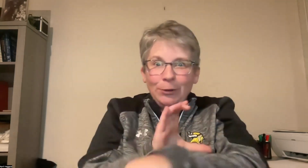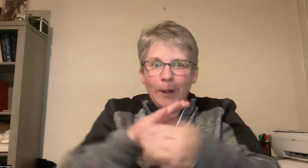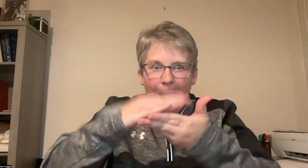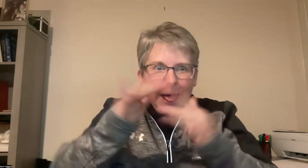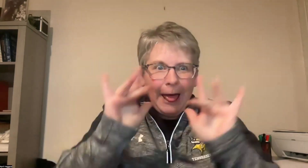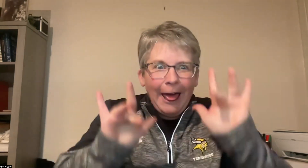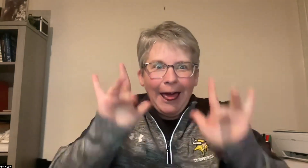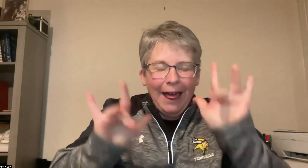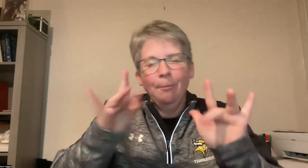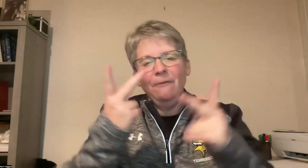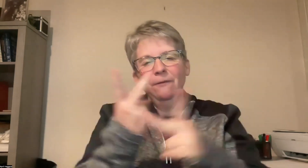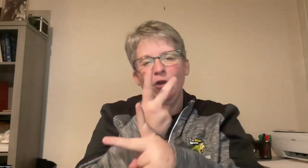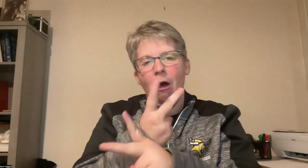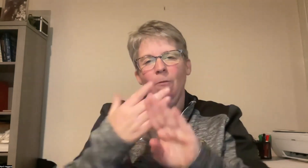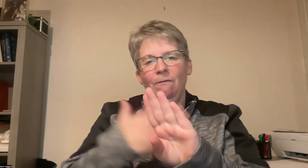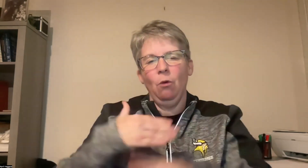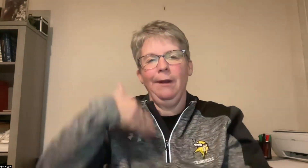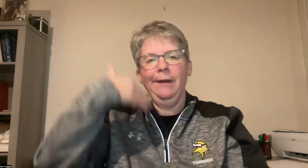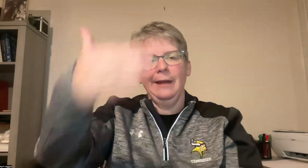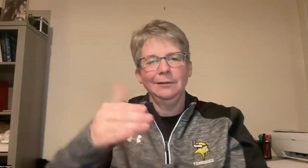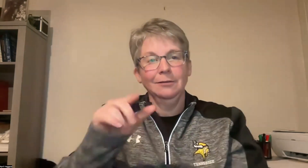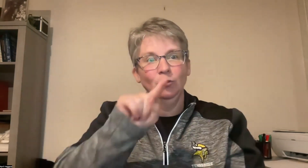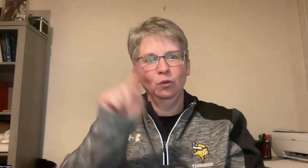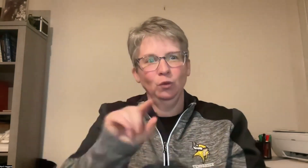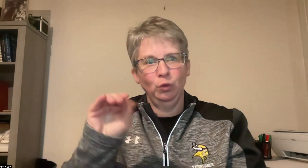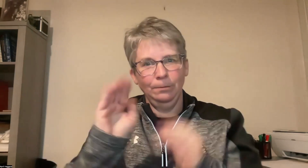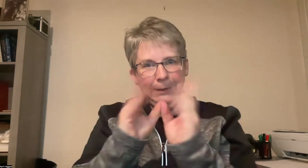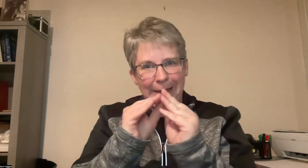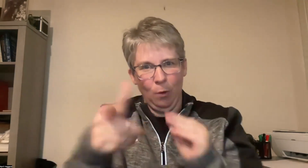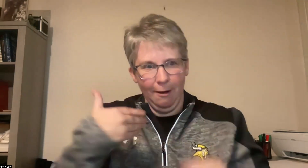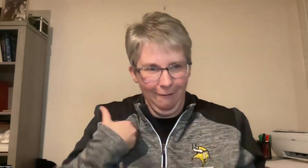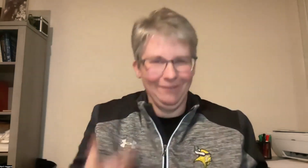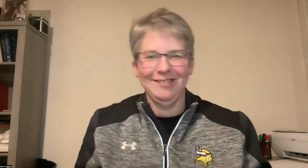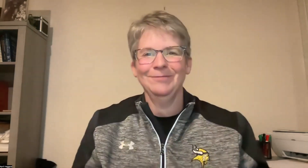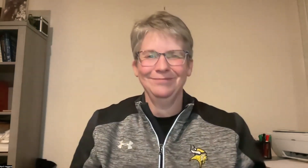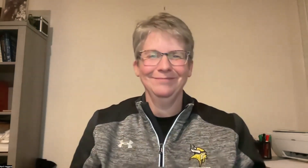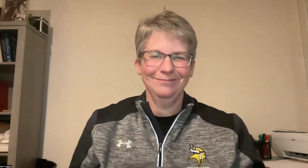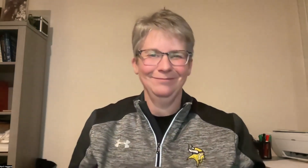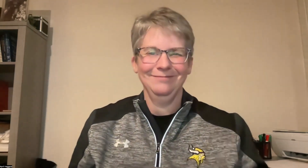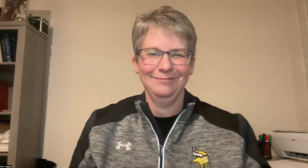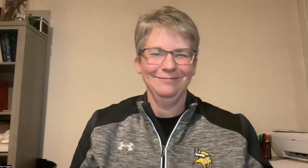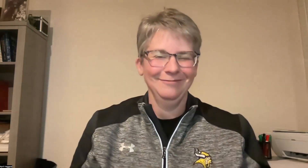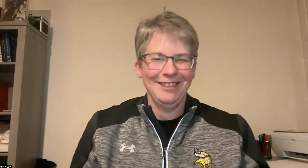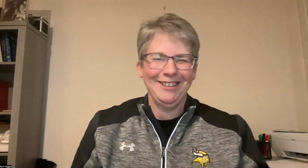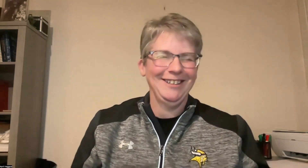we're all learning how to use, you know, new computers and technology. We'll figure it out. We'll see if we can figure it out for next time, for the next meeting. For